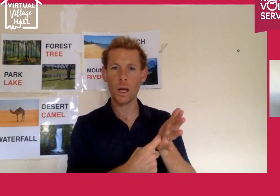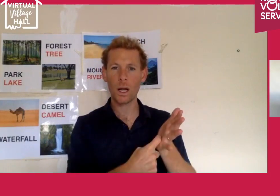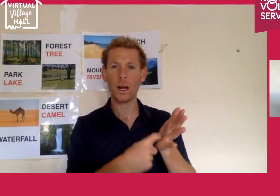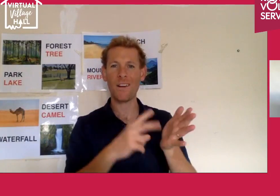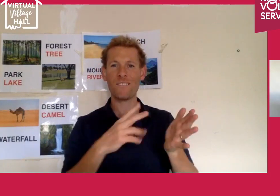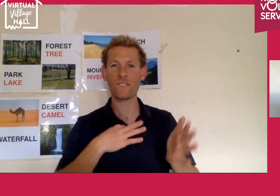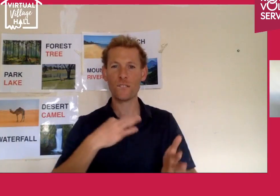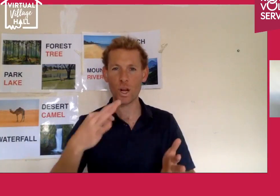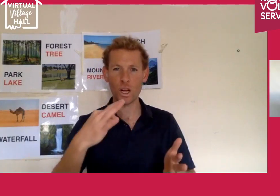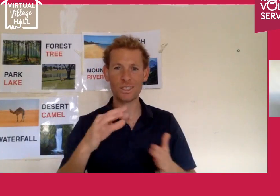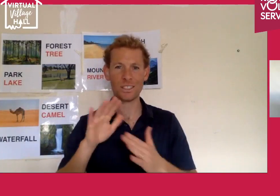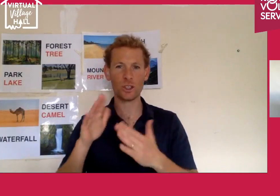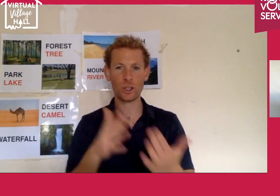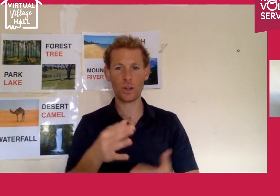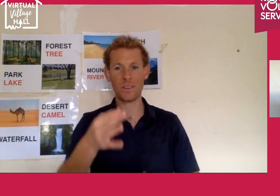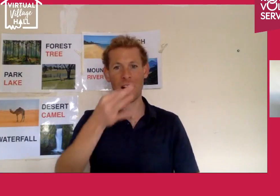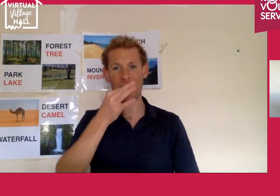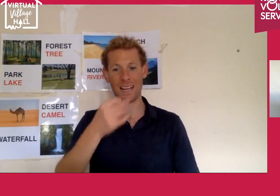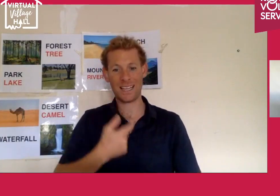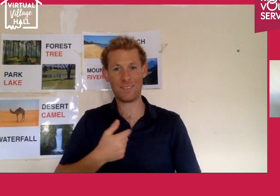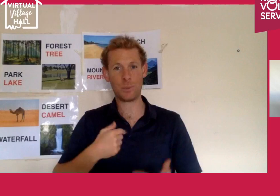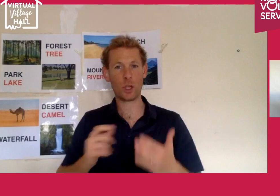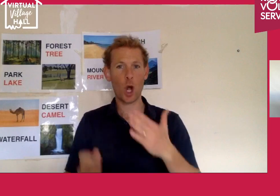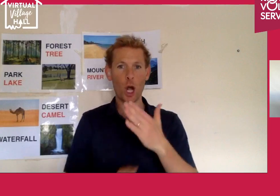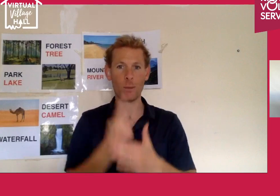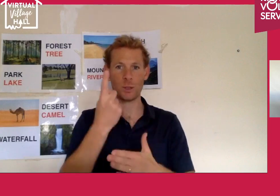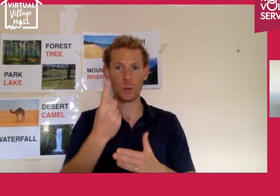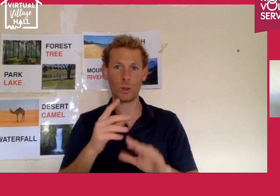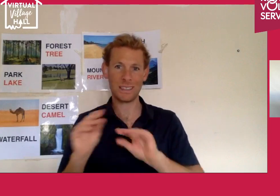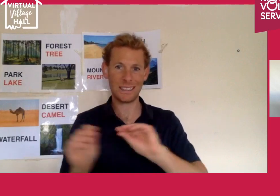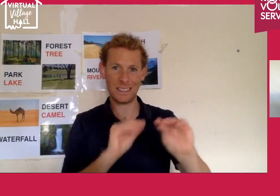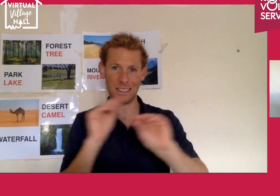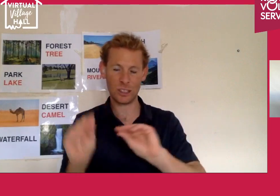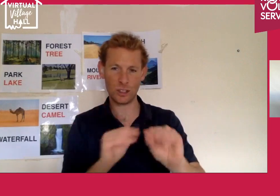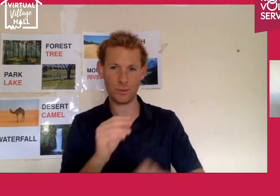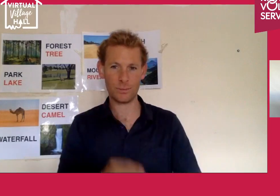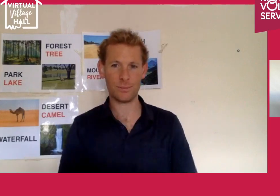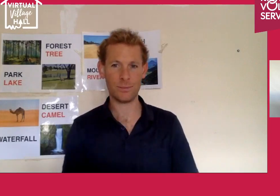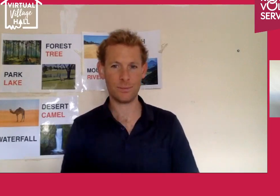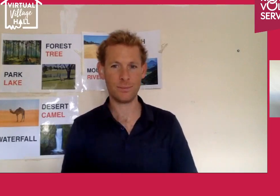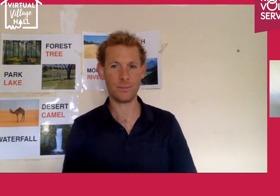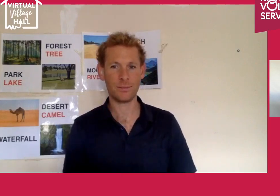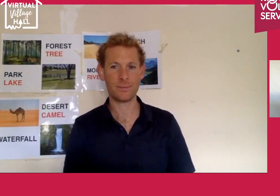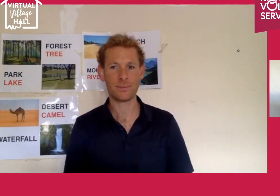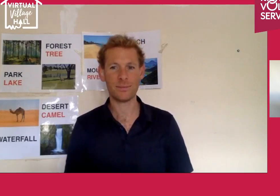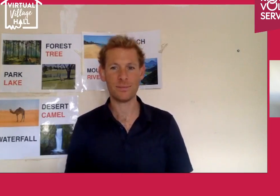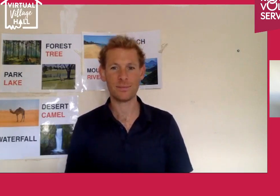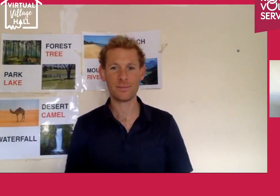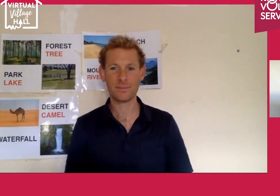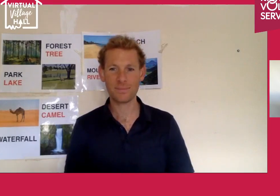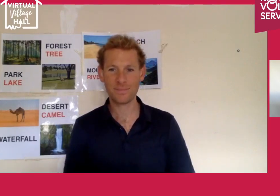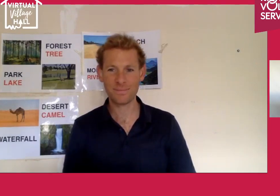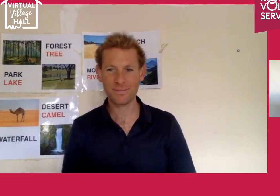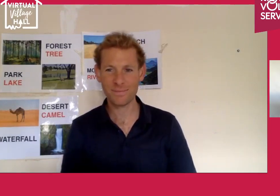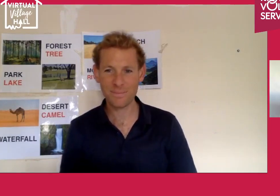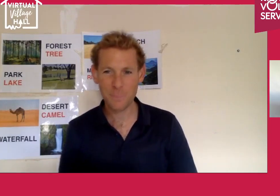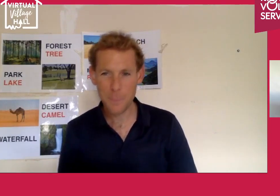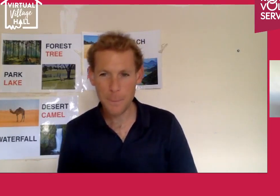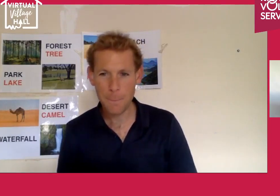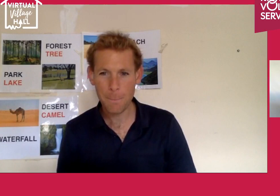Thank you for volunteering and coming forward and giving me the opportunity to teach